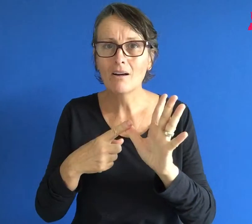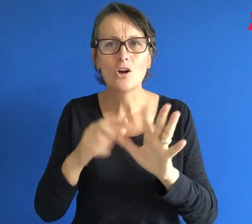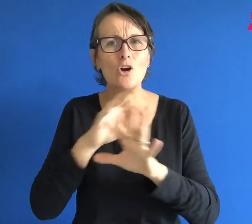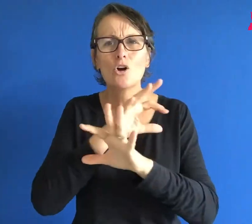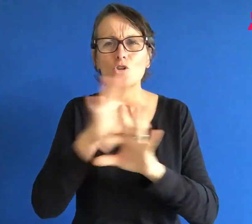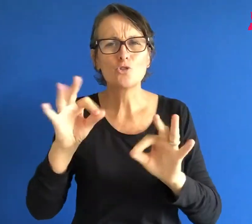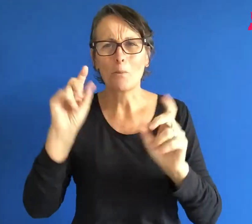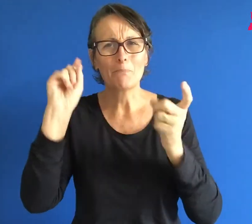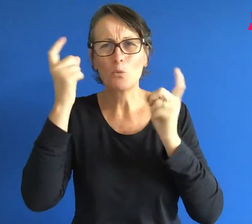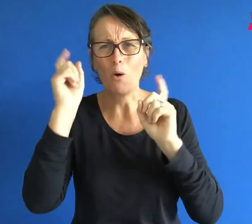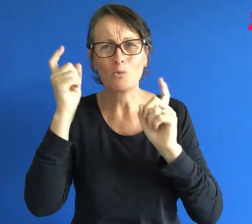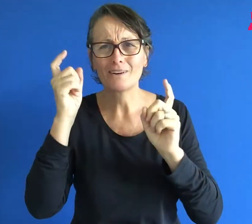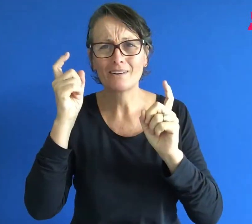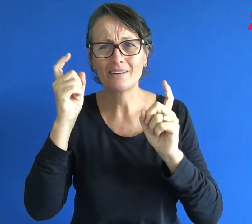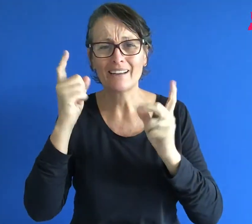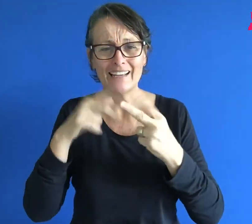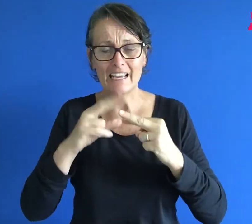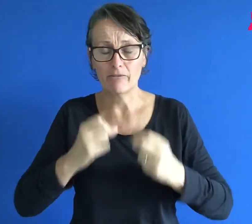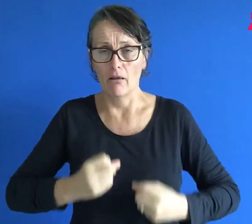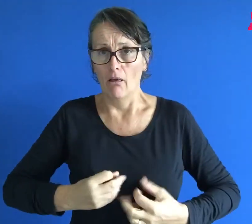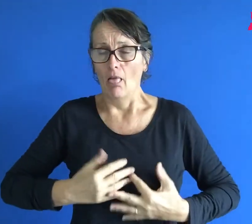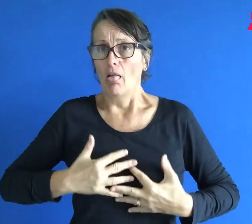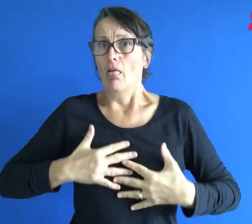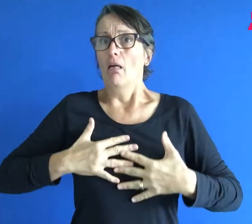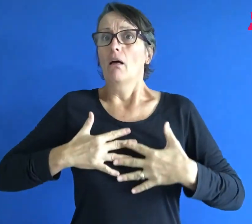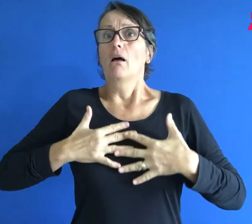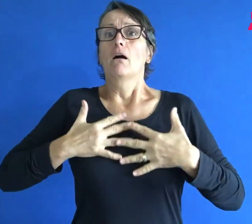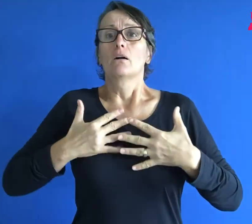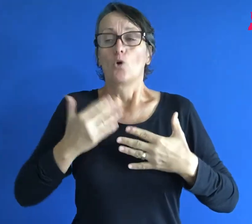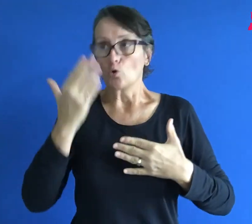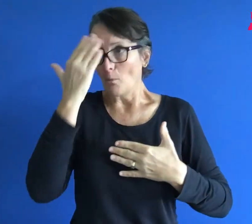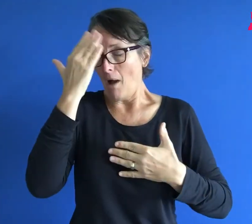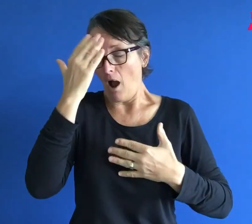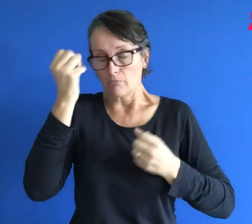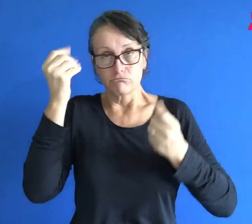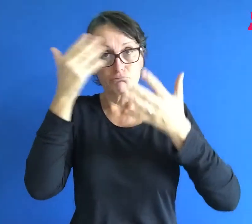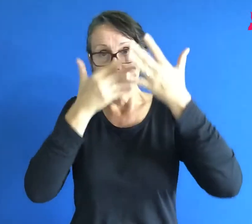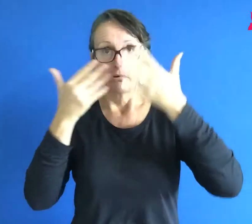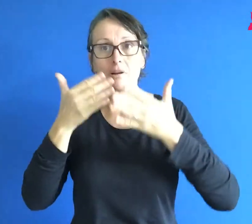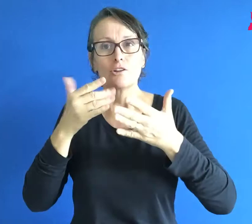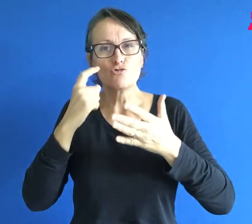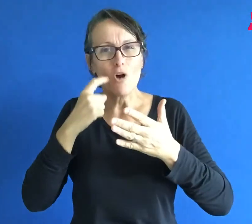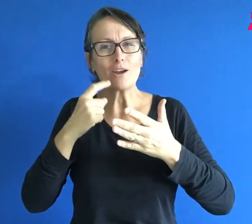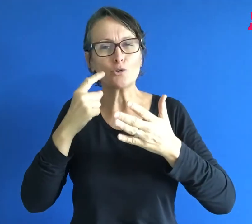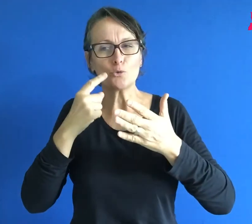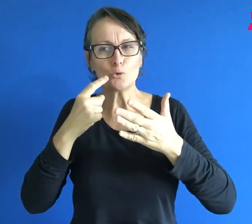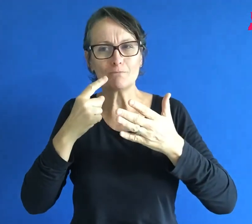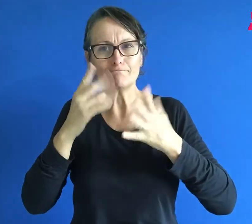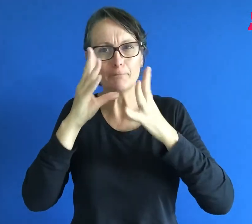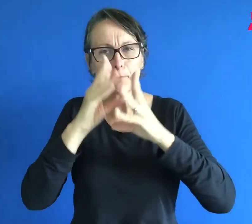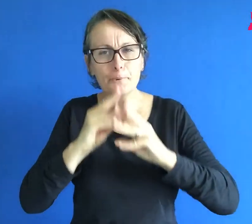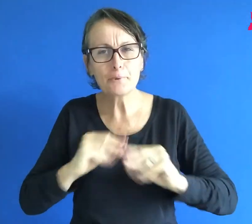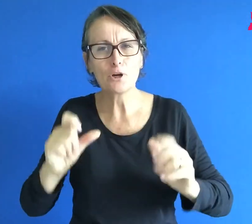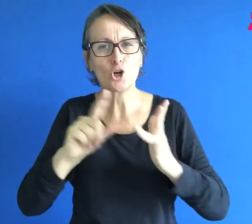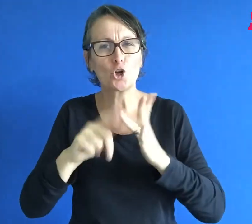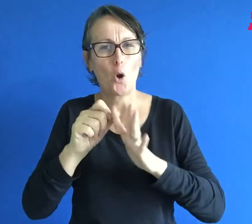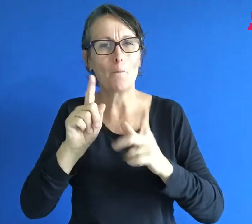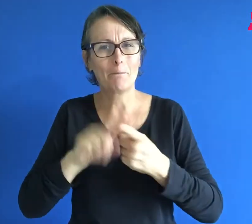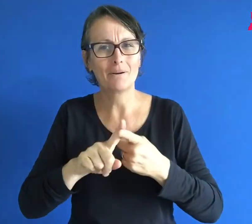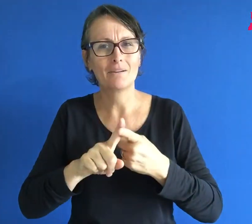up. Understand this is part of your mind helping you to deal and recover. And don't necessarily